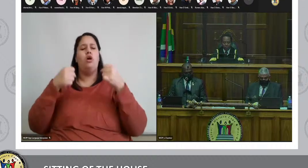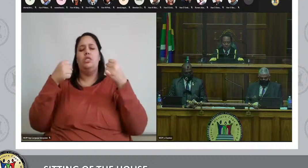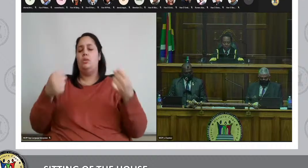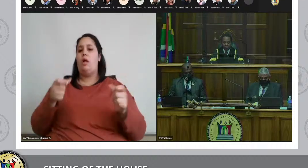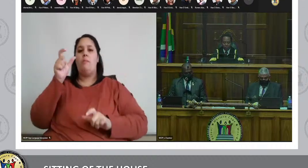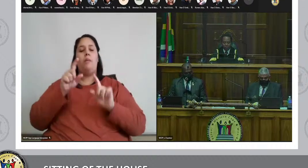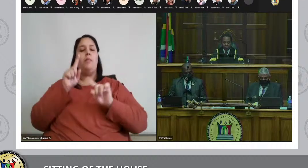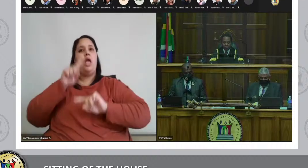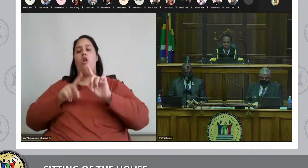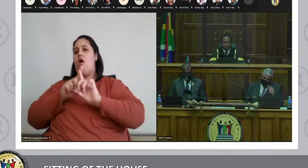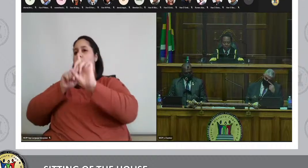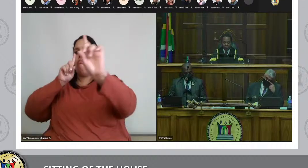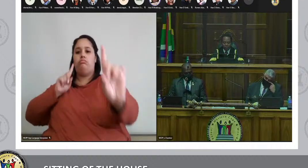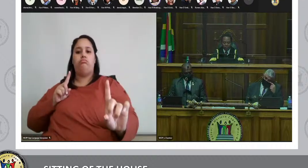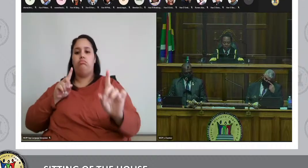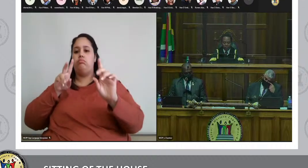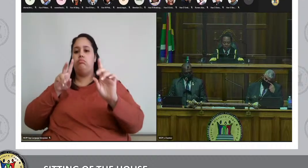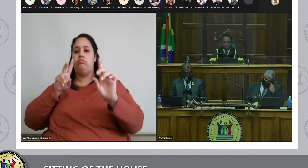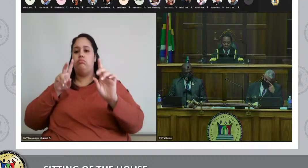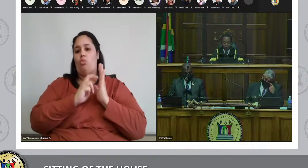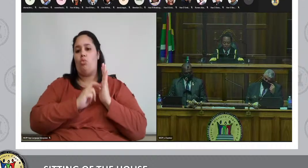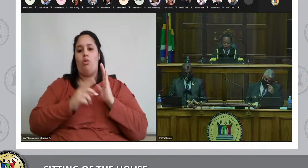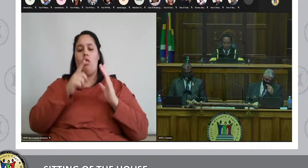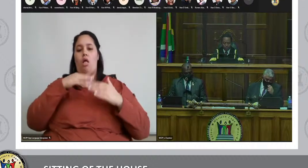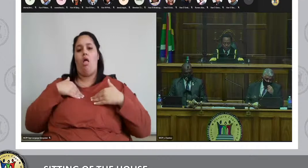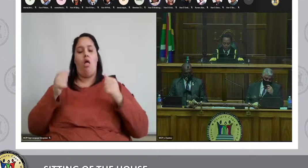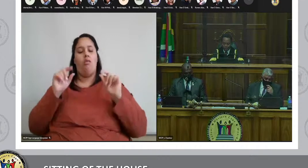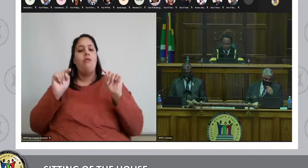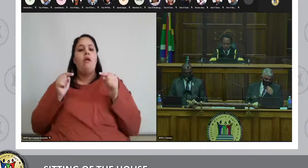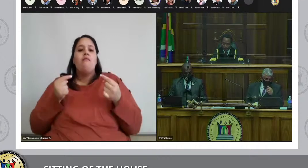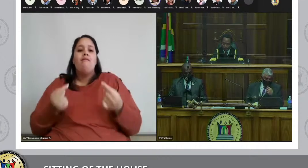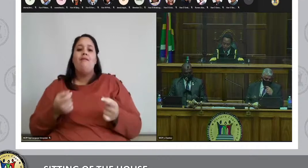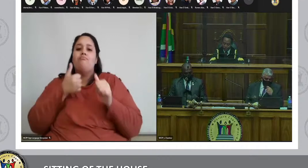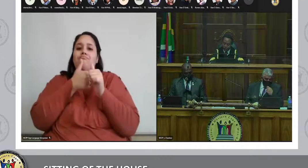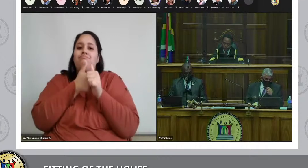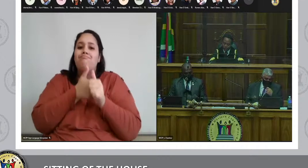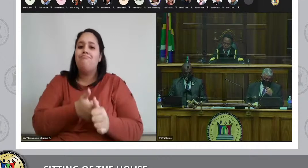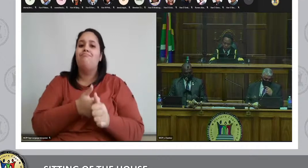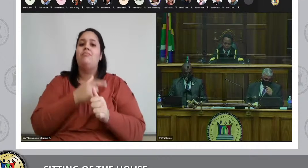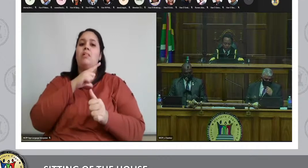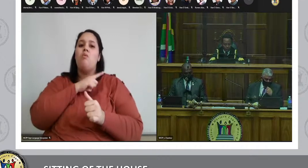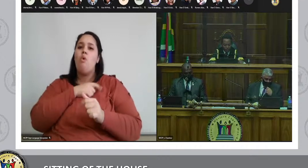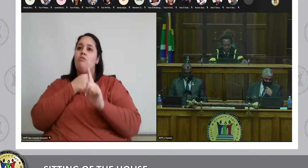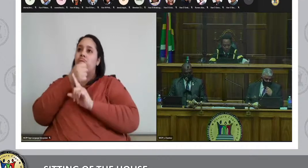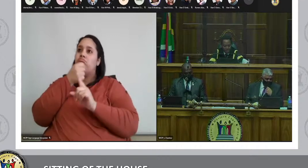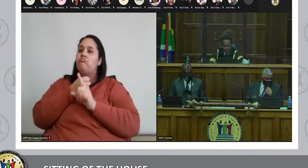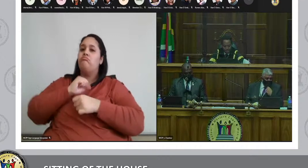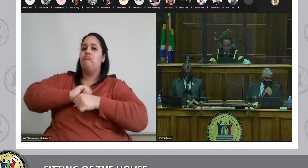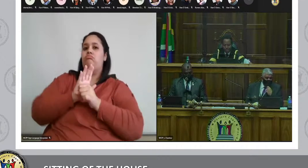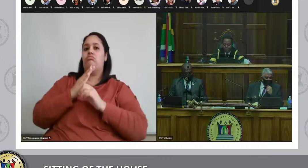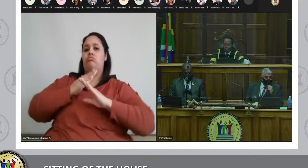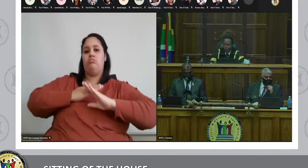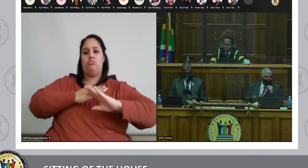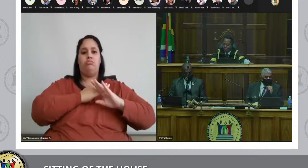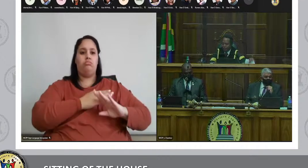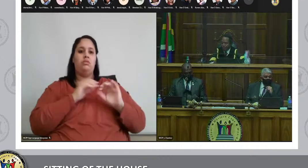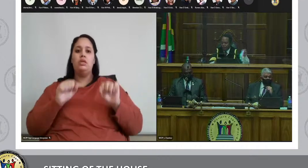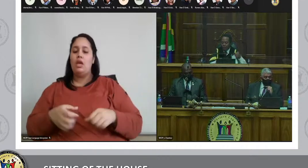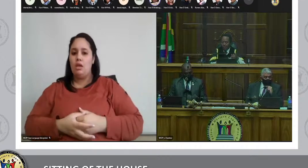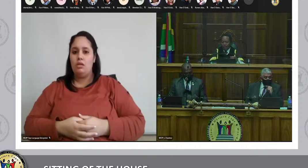observe public health regulation promulgated to combat the spread of the